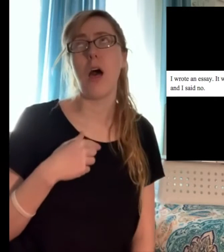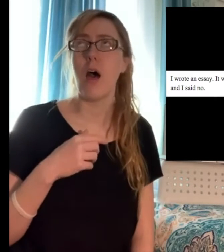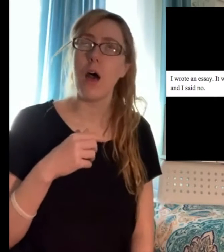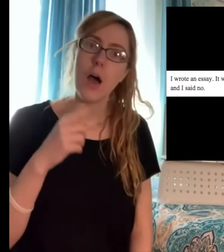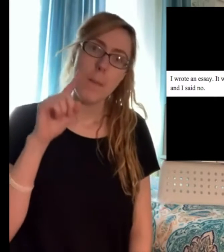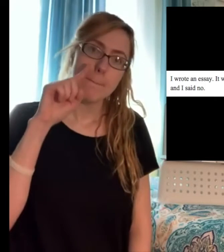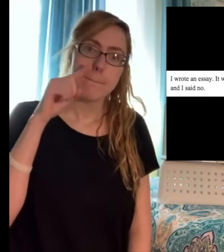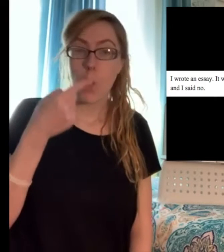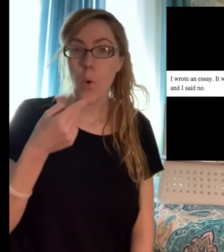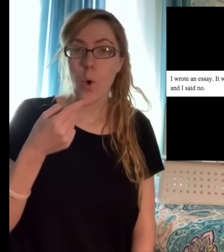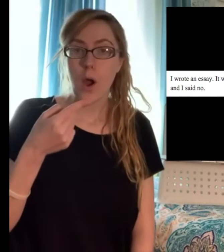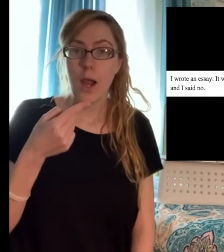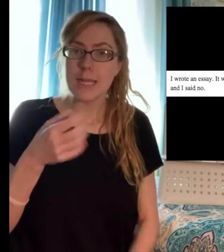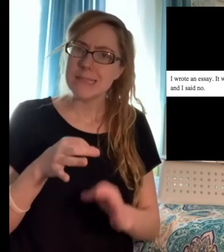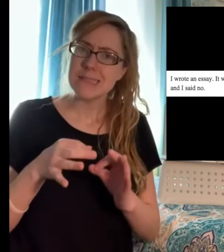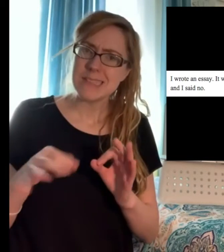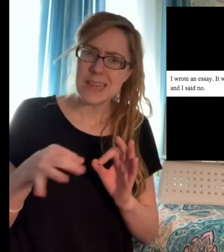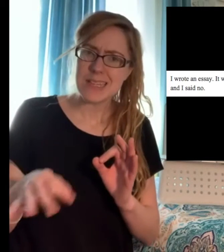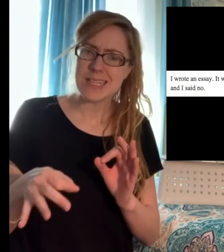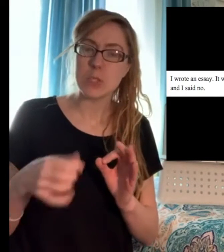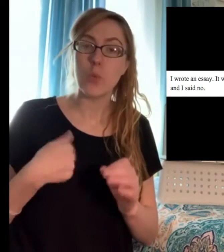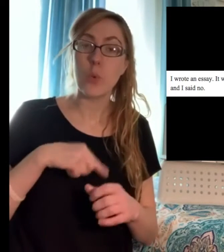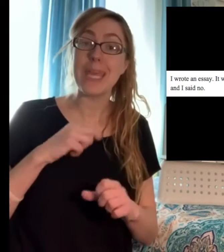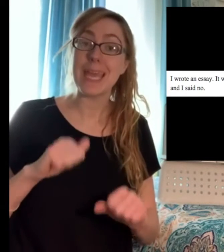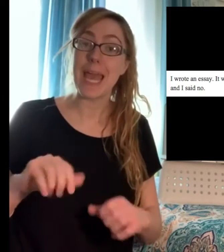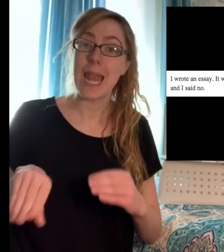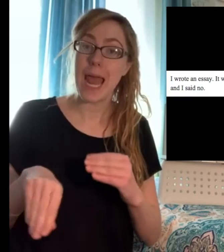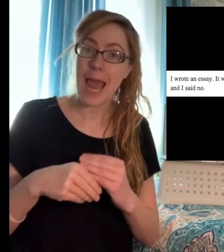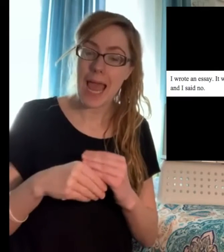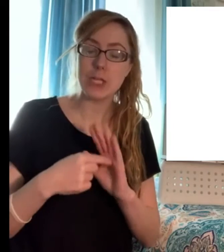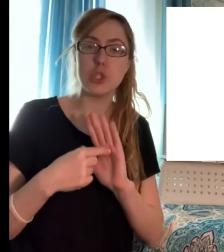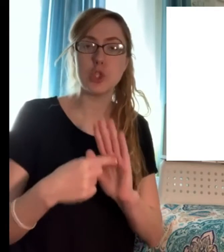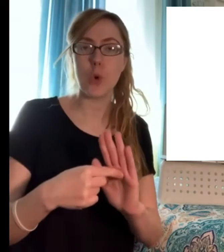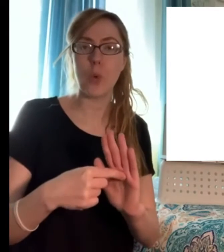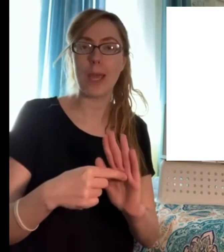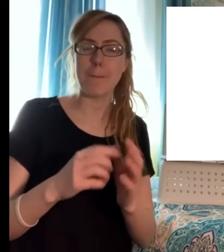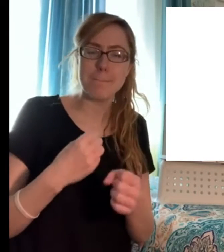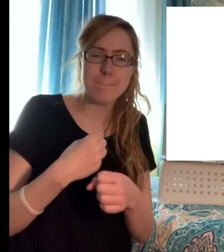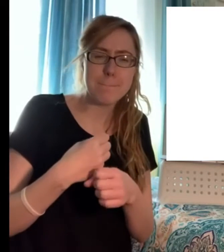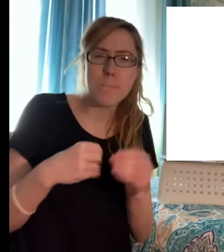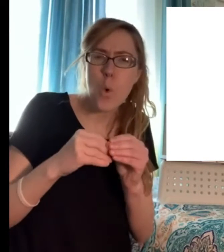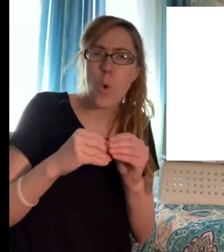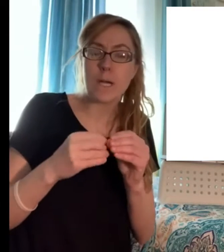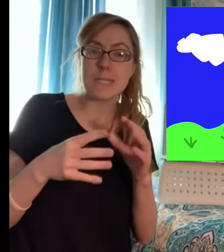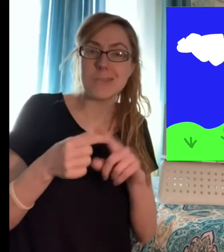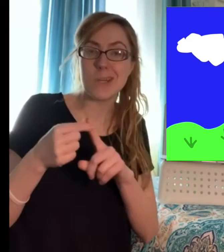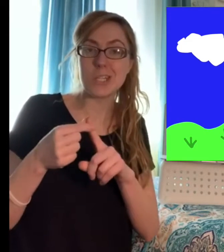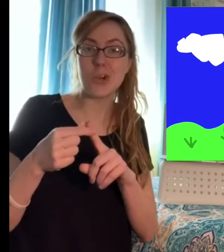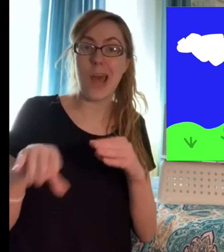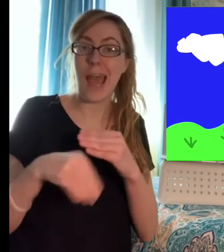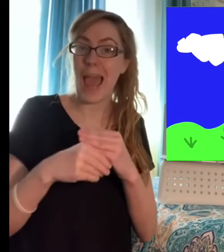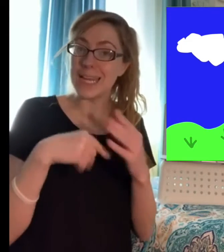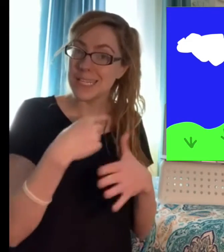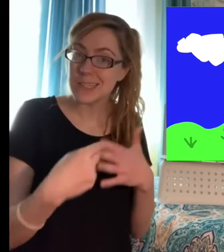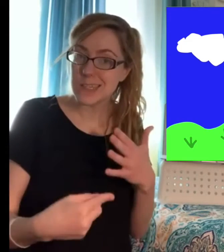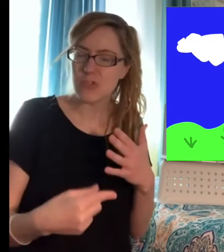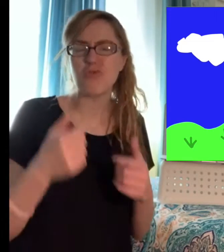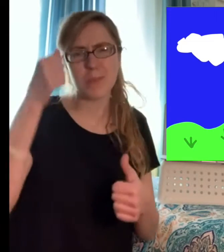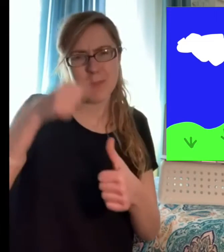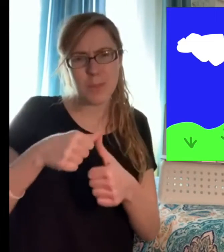boring sentence ever. Let's go add some showing to make it special. Let's begin with adding some details. Remember, we want the reader to have an image in his